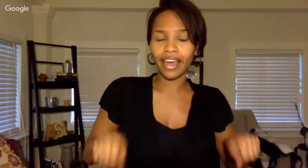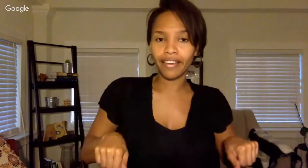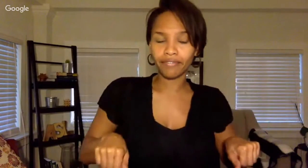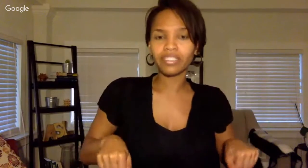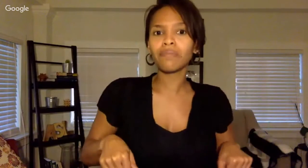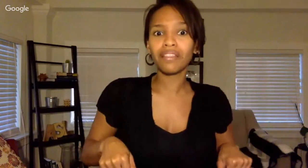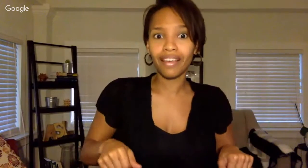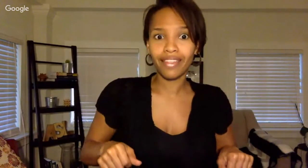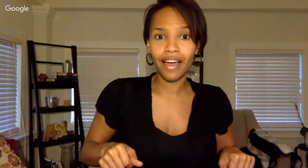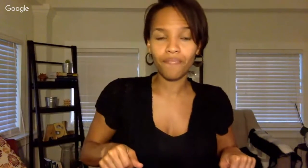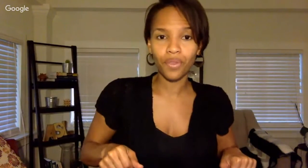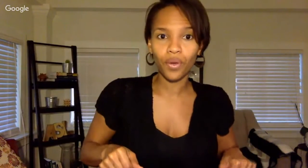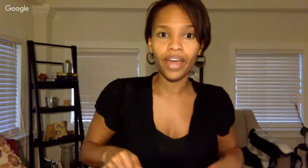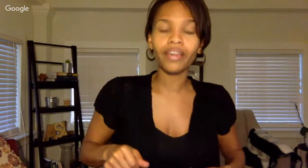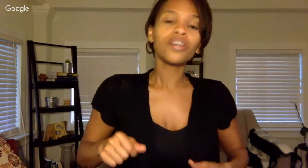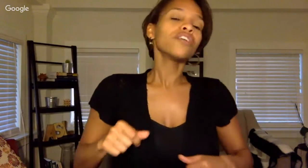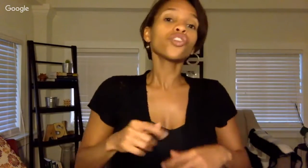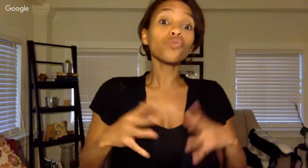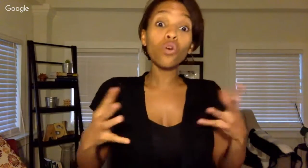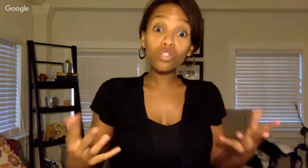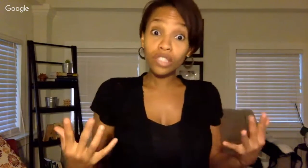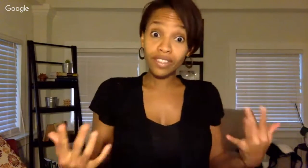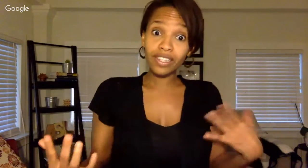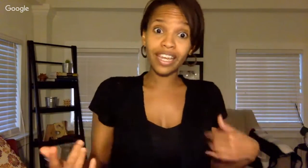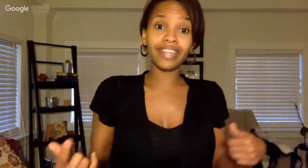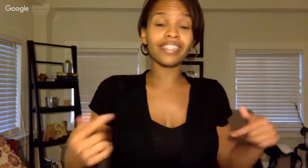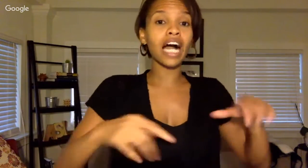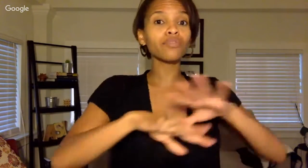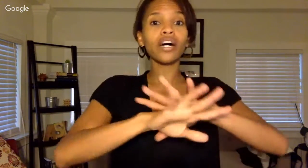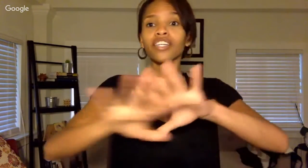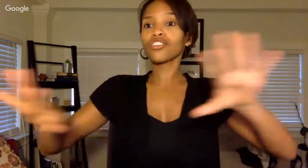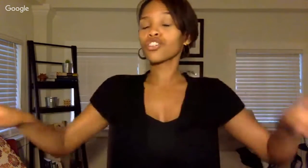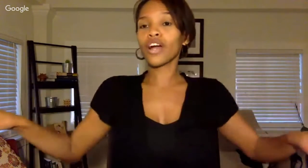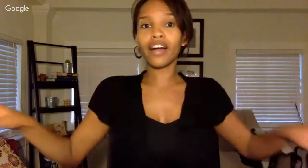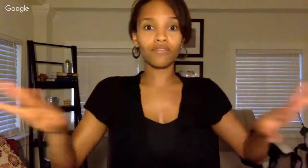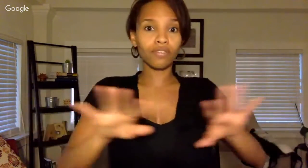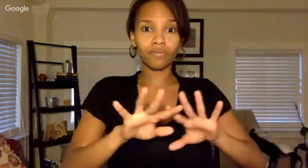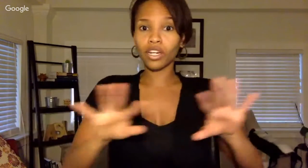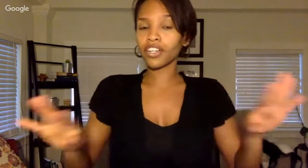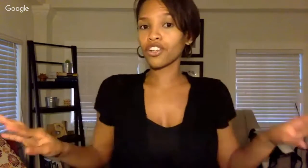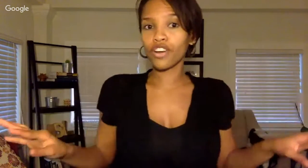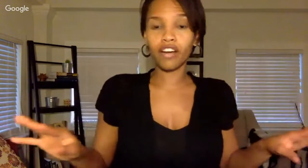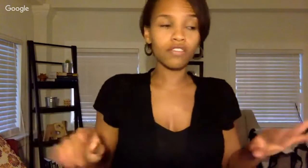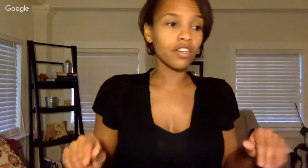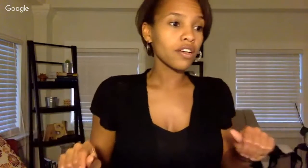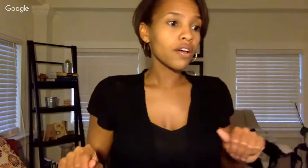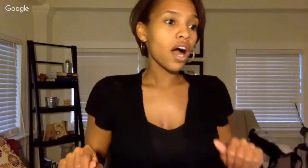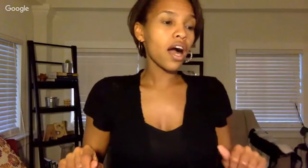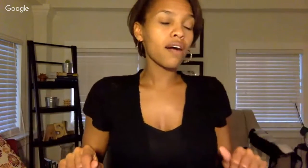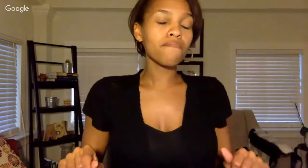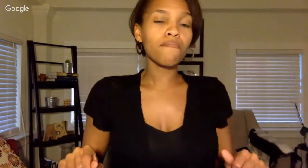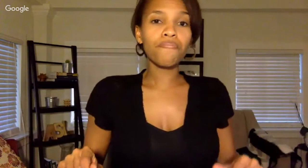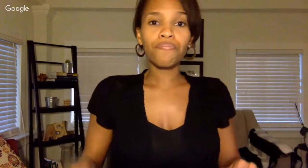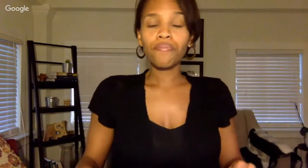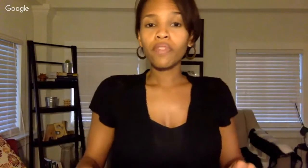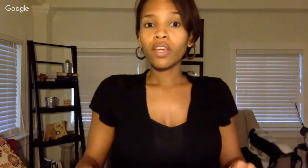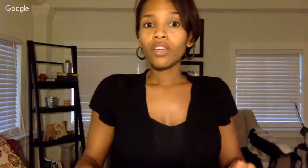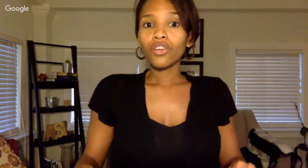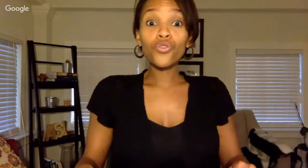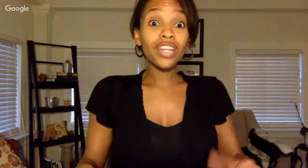can. Something like that, okay? So the role shift in this case is I'm talking to the crowd, talking to the crowd. You could